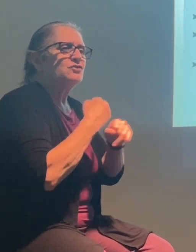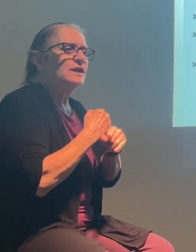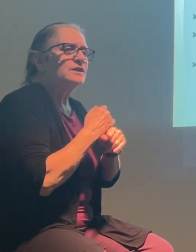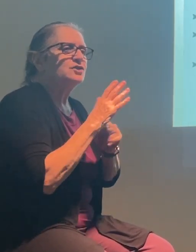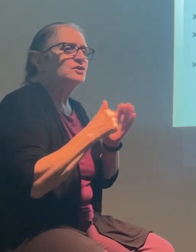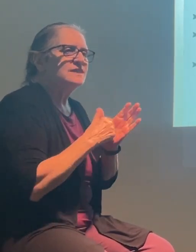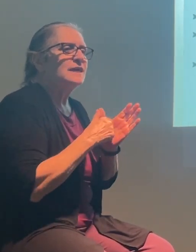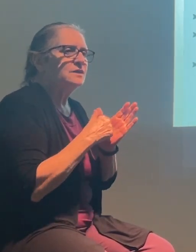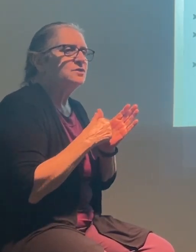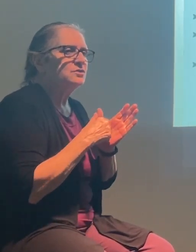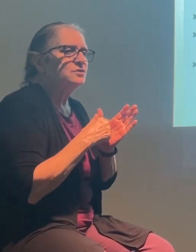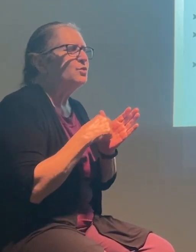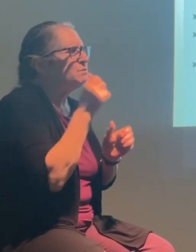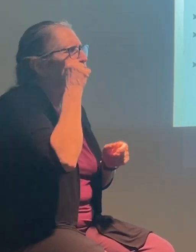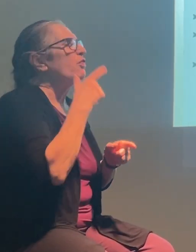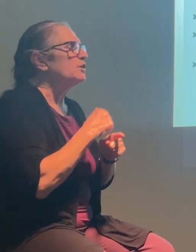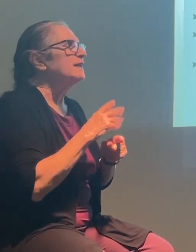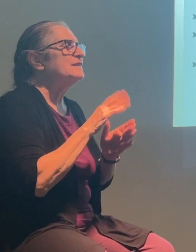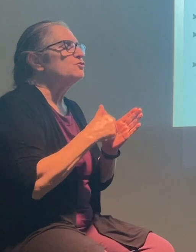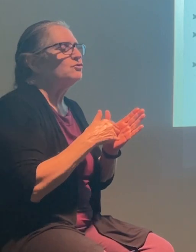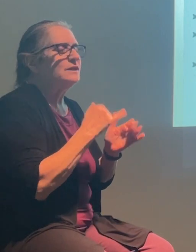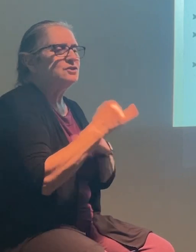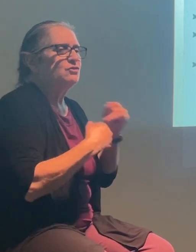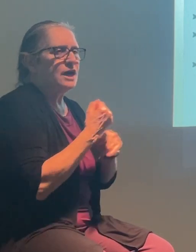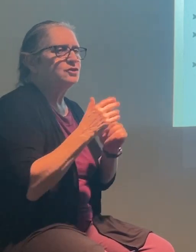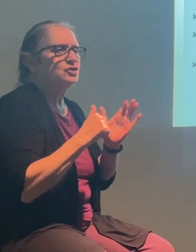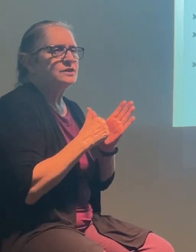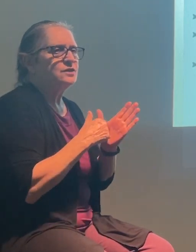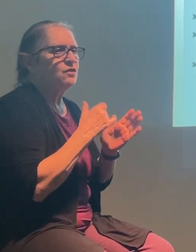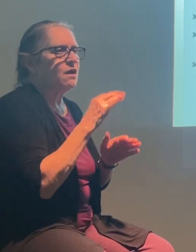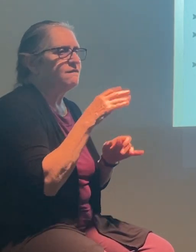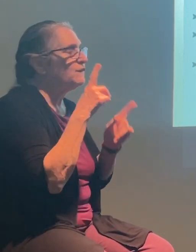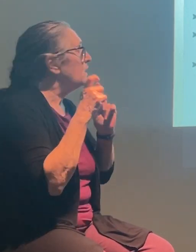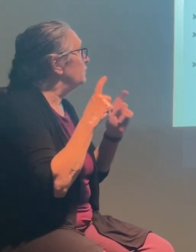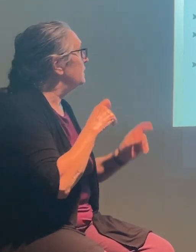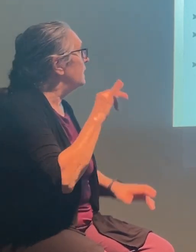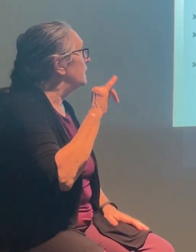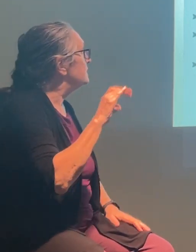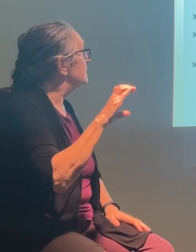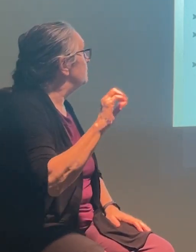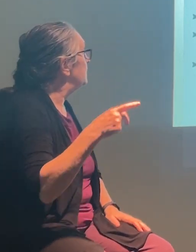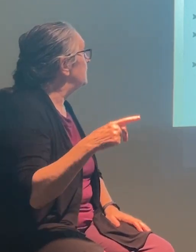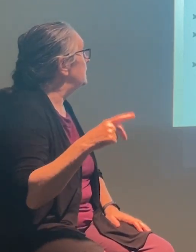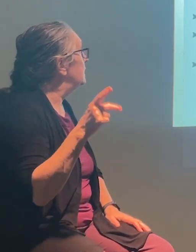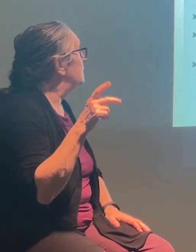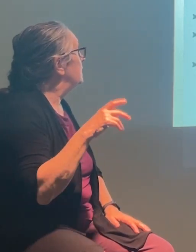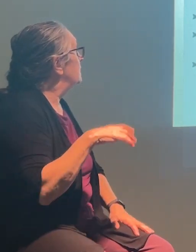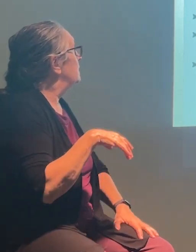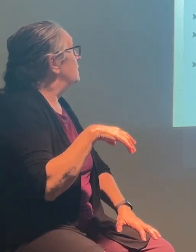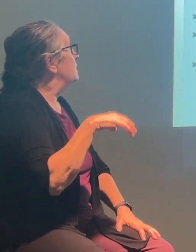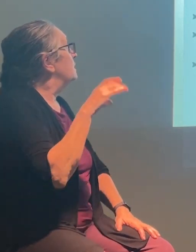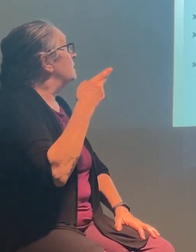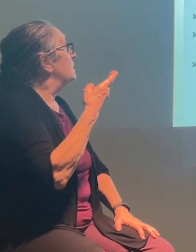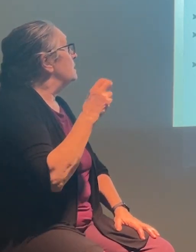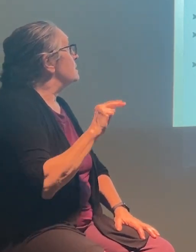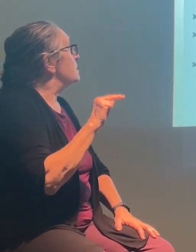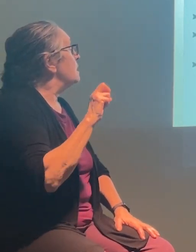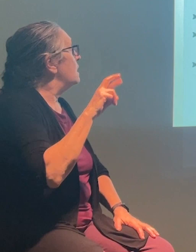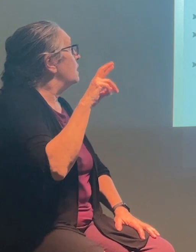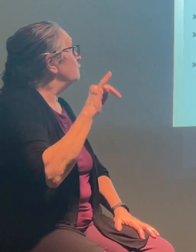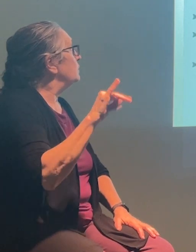brother, started the International Center of Photography. The ICP, Henri Cartier-Bresson, which was a friend